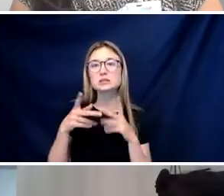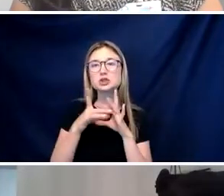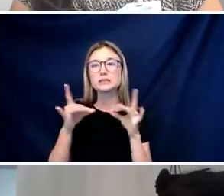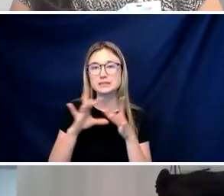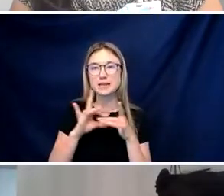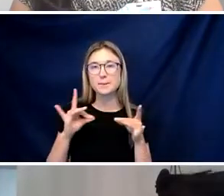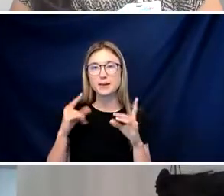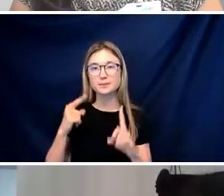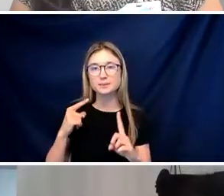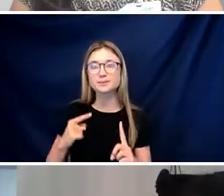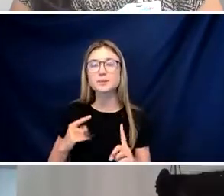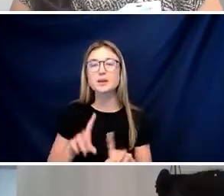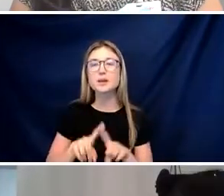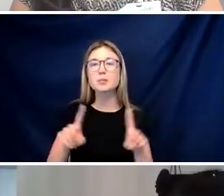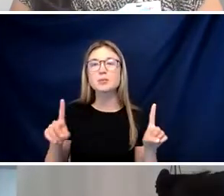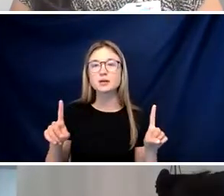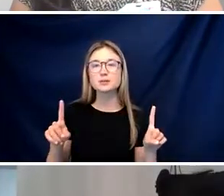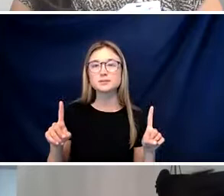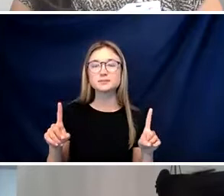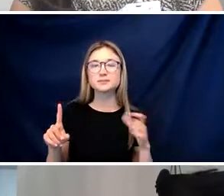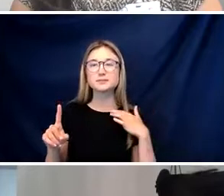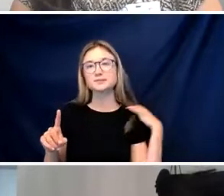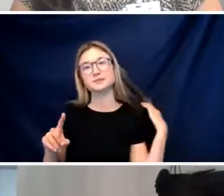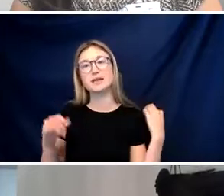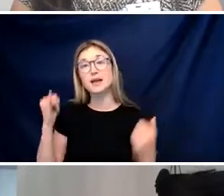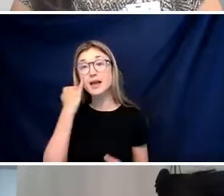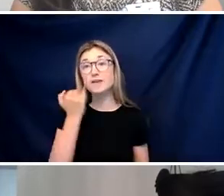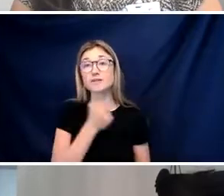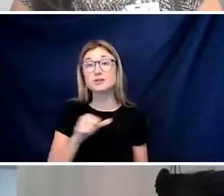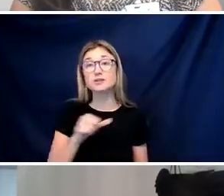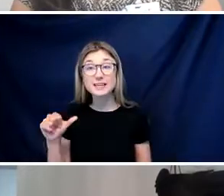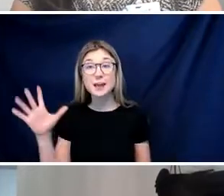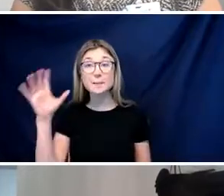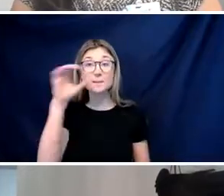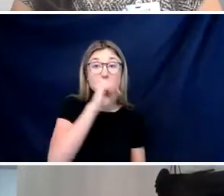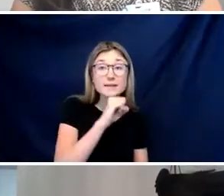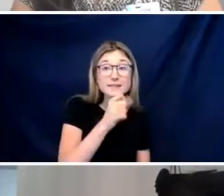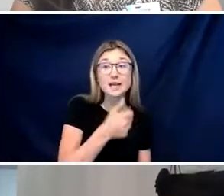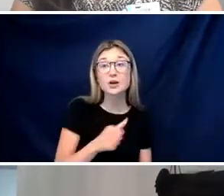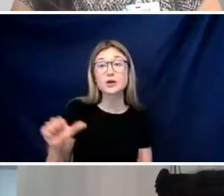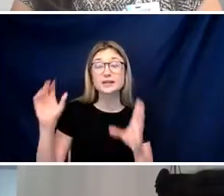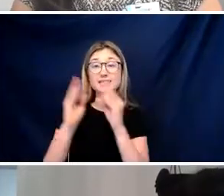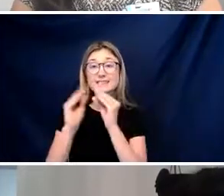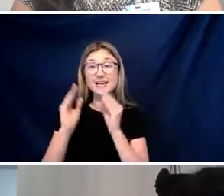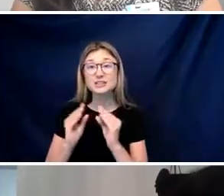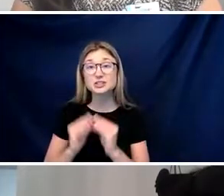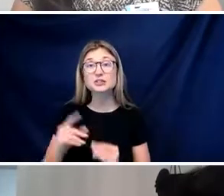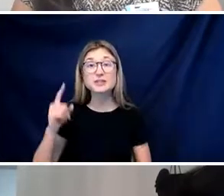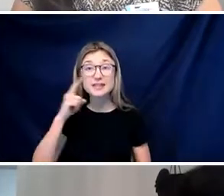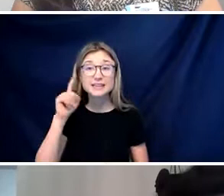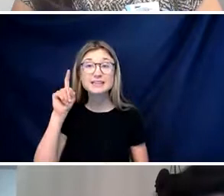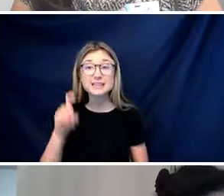And but if there's any holes or any sessions that you think needs to